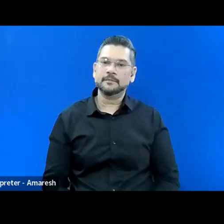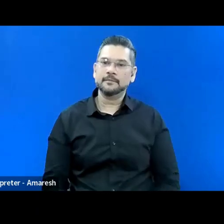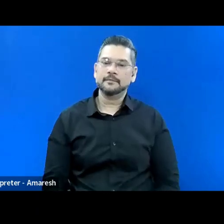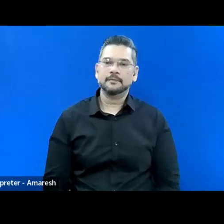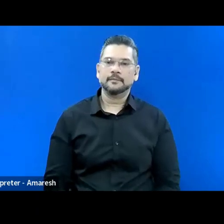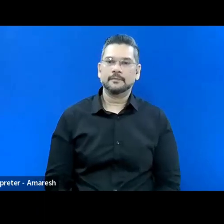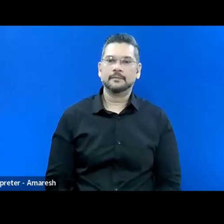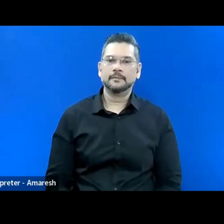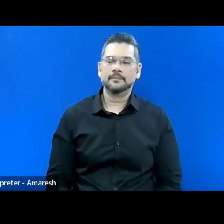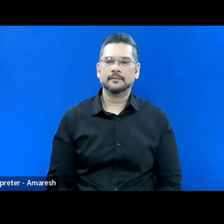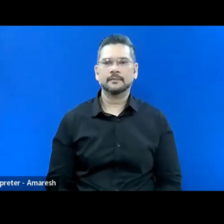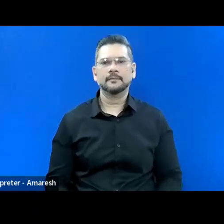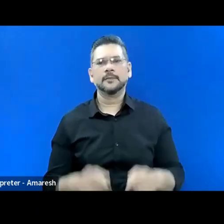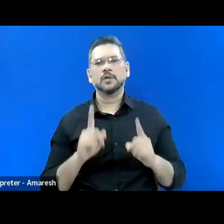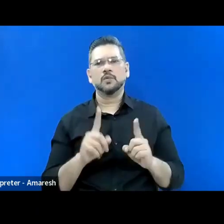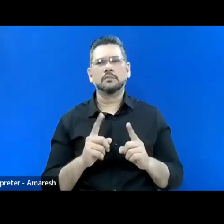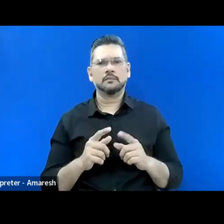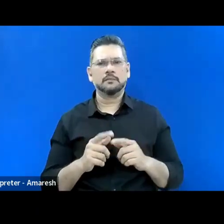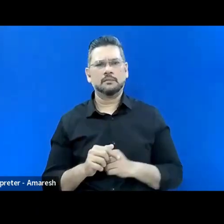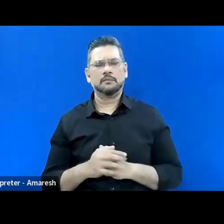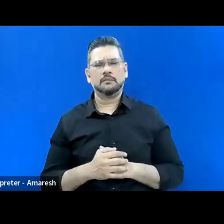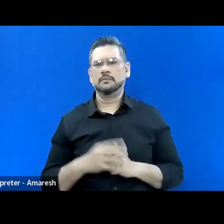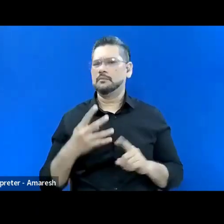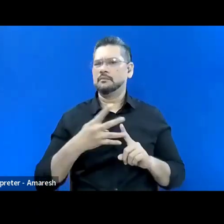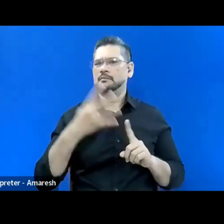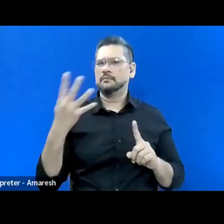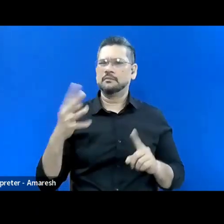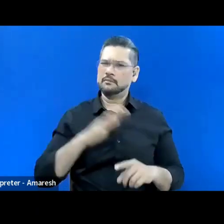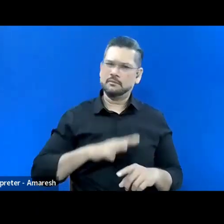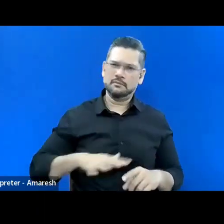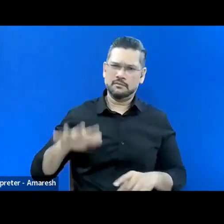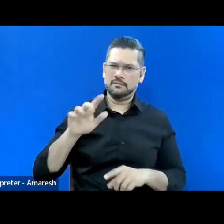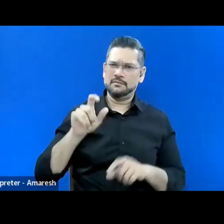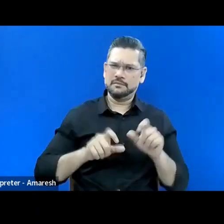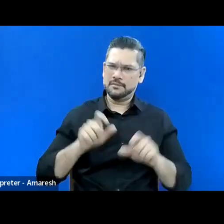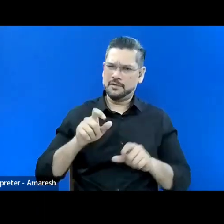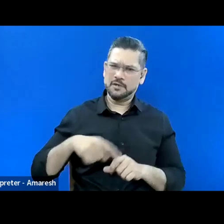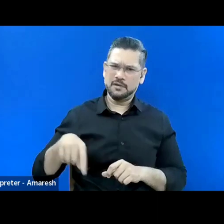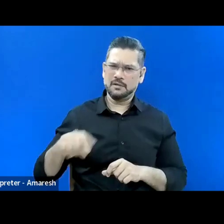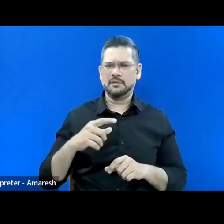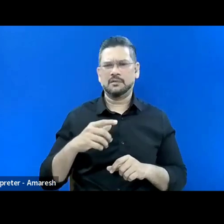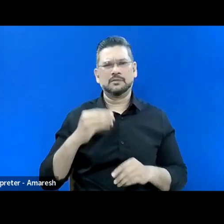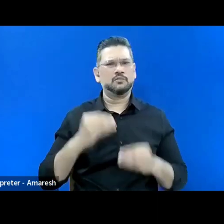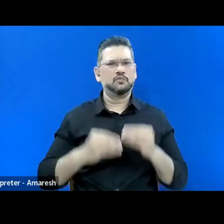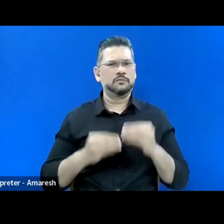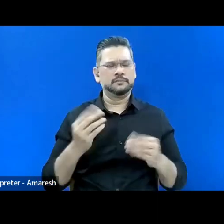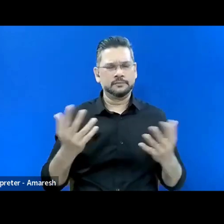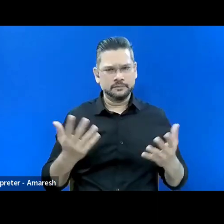one biggest challenge for LGBTI individuals everywhere is that